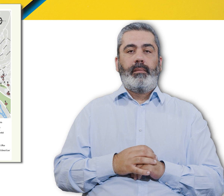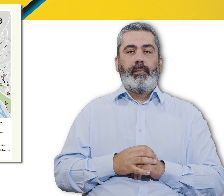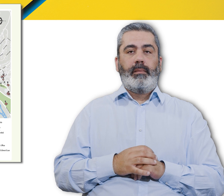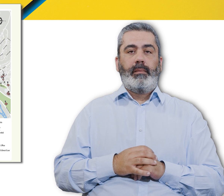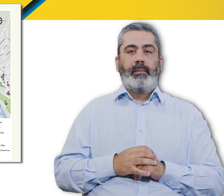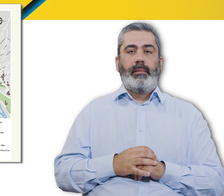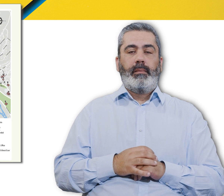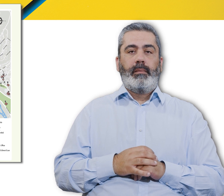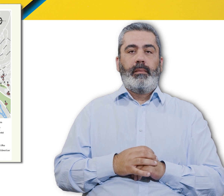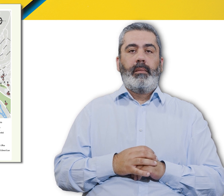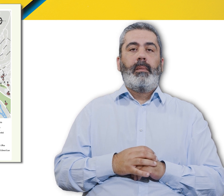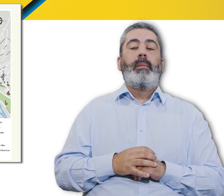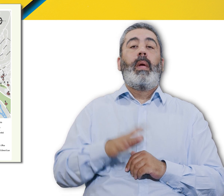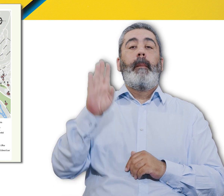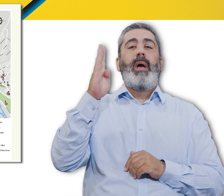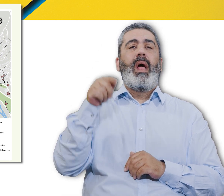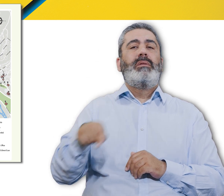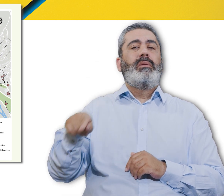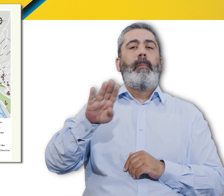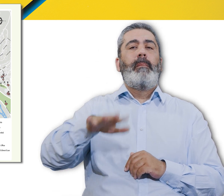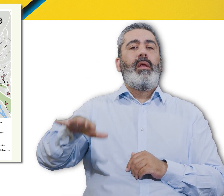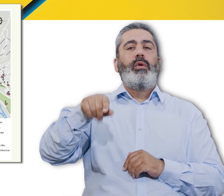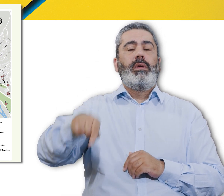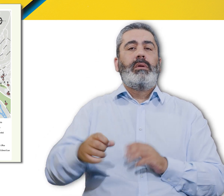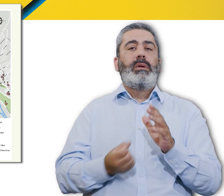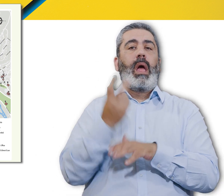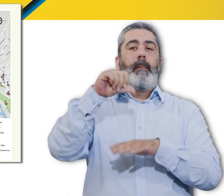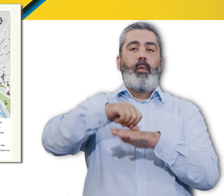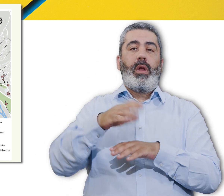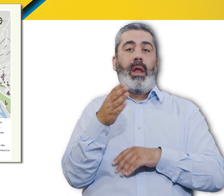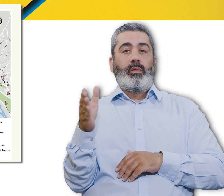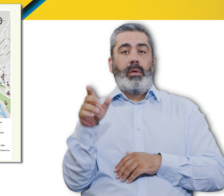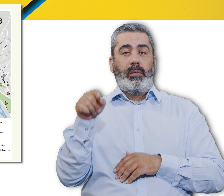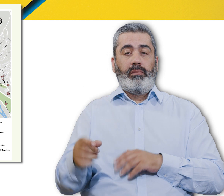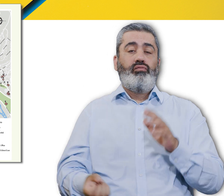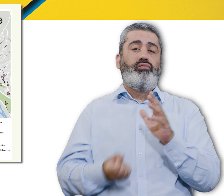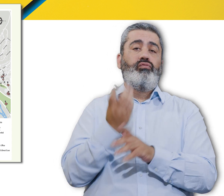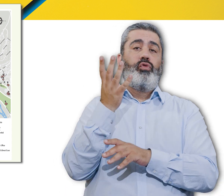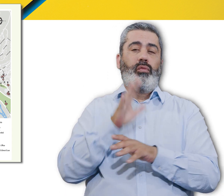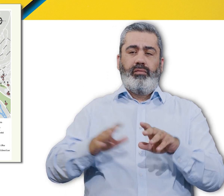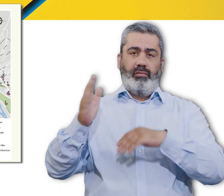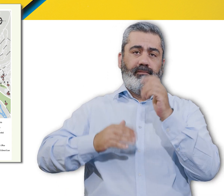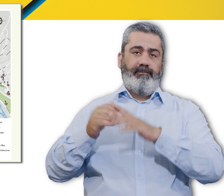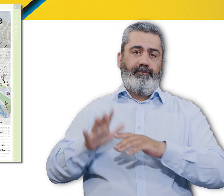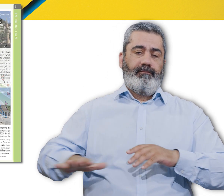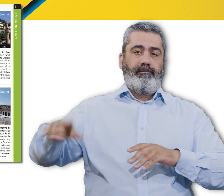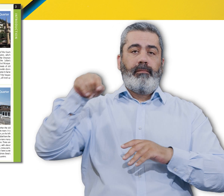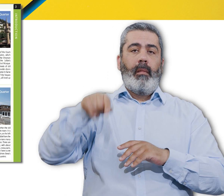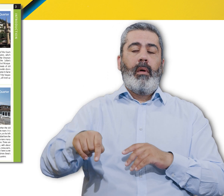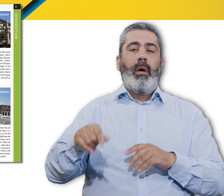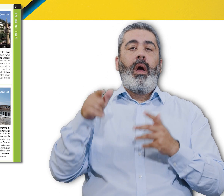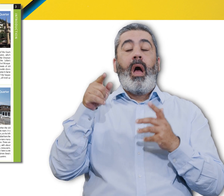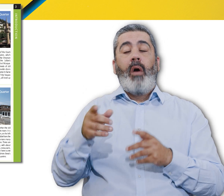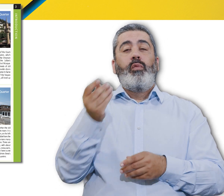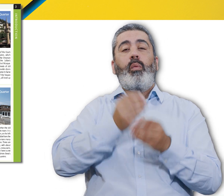Gallery. 41. Public Library. 42. Town Hall. End of page 2.